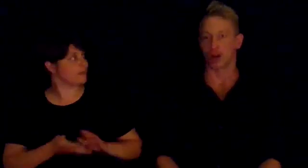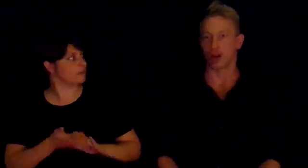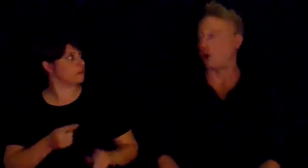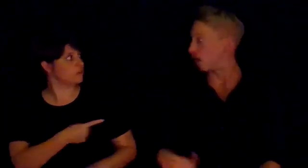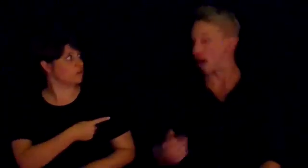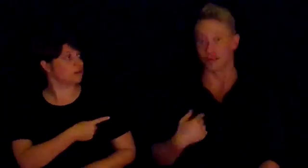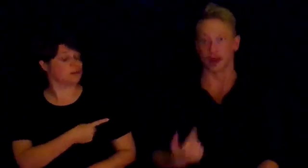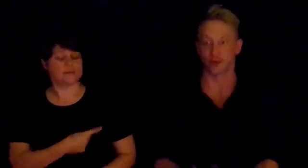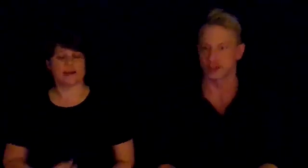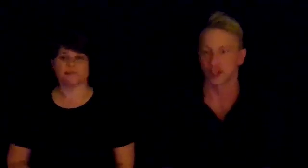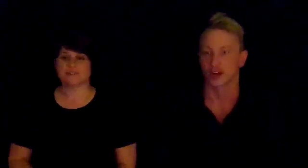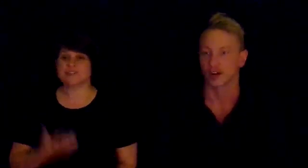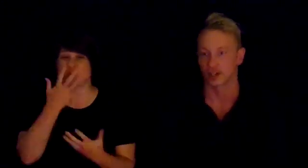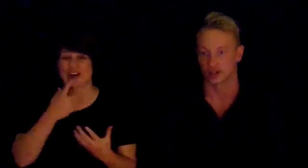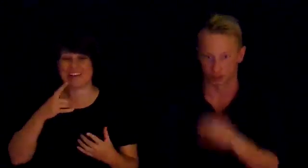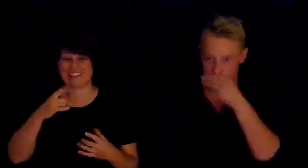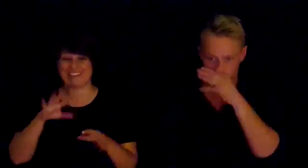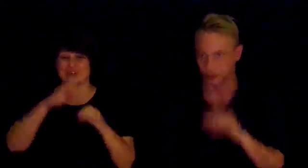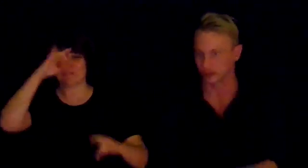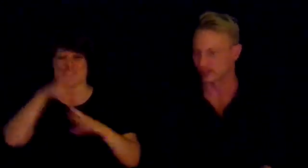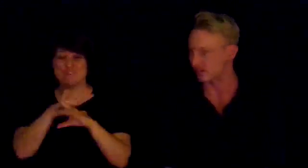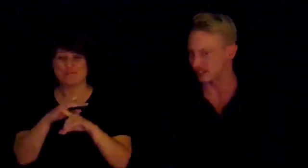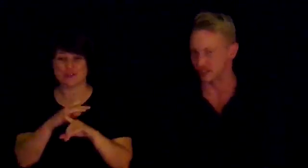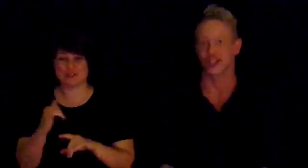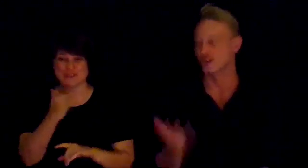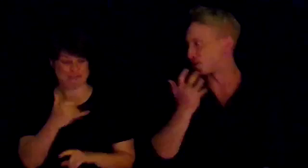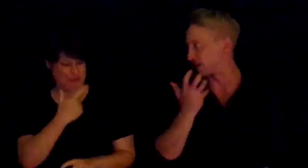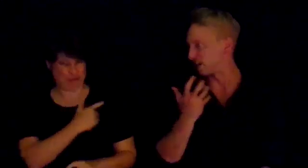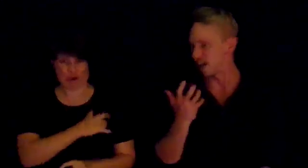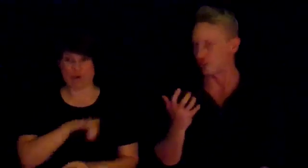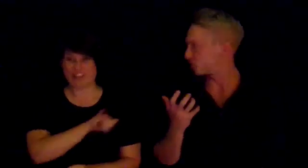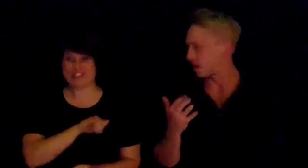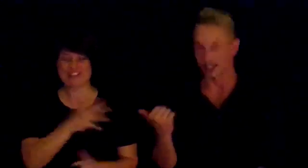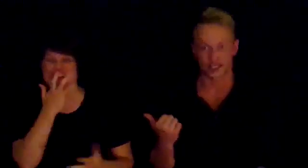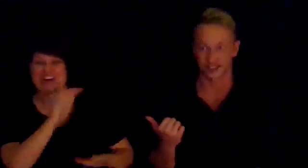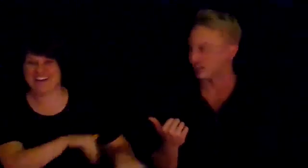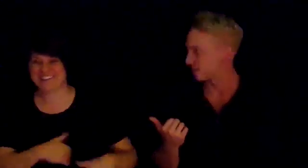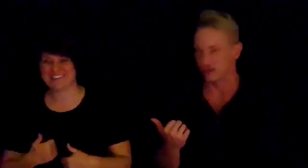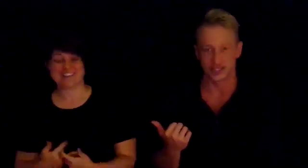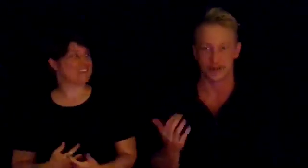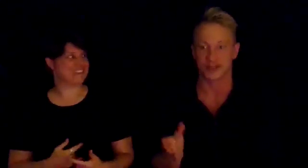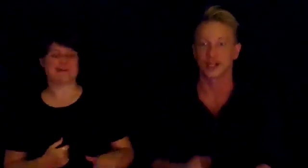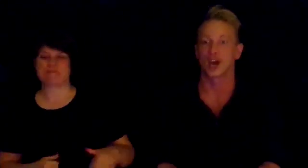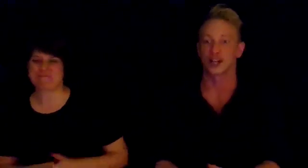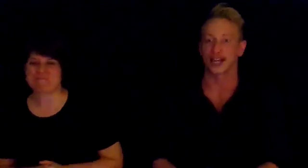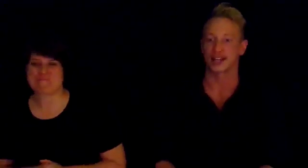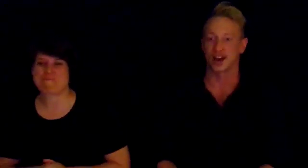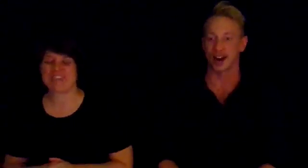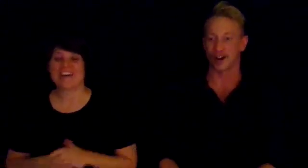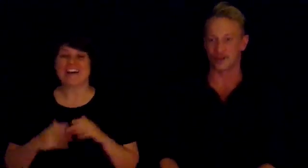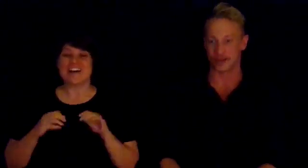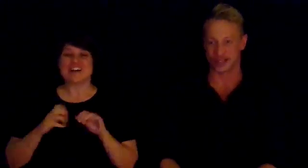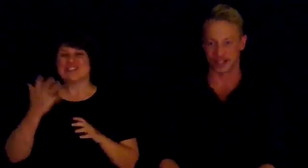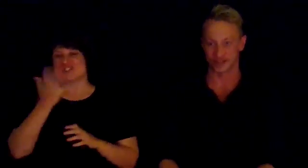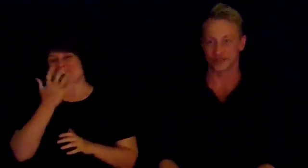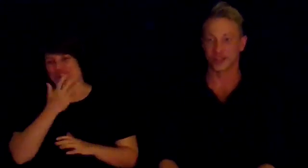I'm signing. Oh, right. I'm voicing. Yeah. All right. Did I say? Sorry, I thought I was signing. Did I say voice now? Yeah. Okay. All